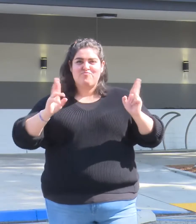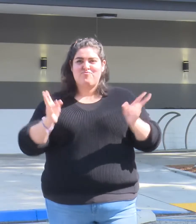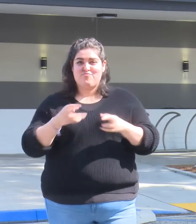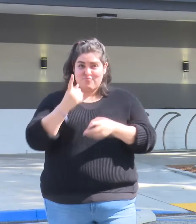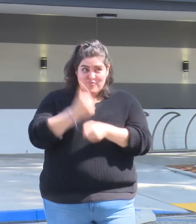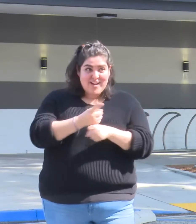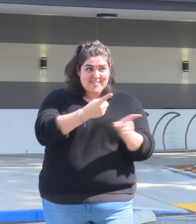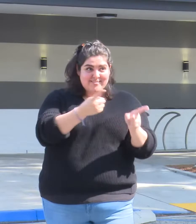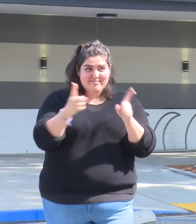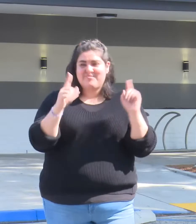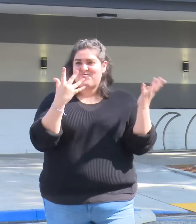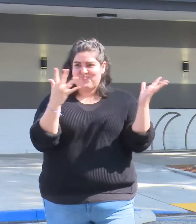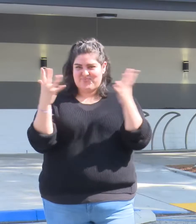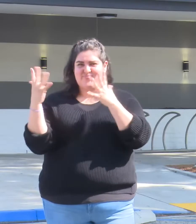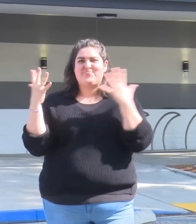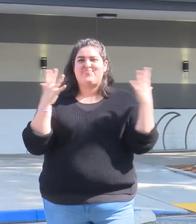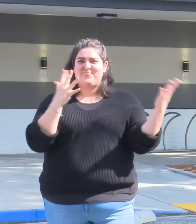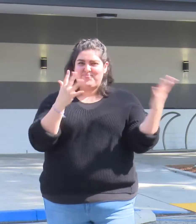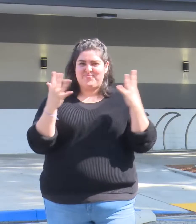So